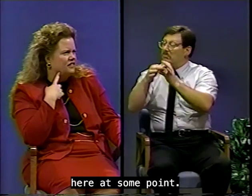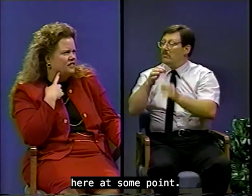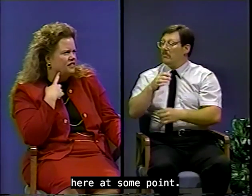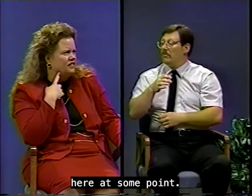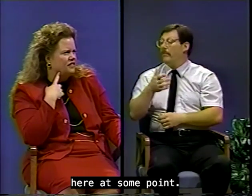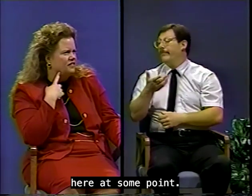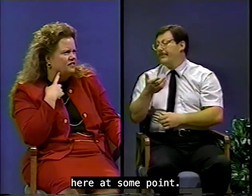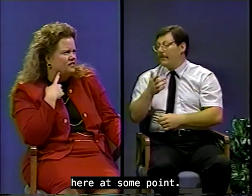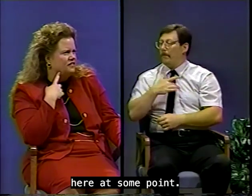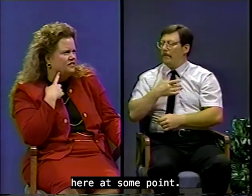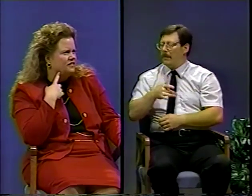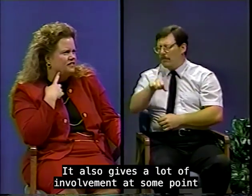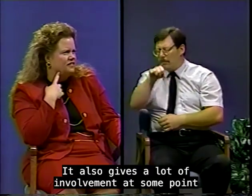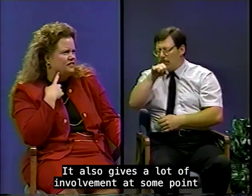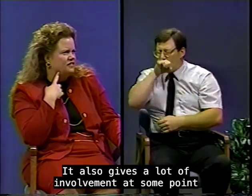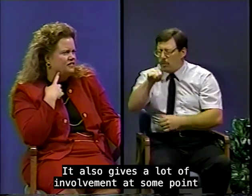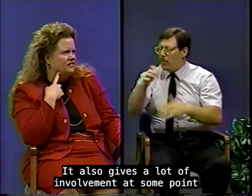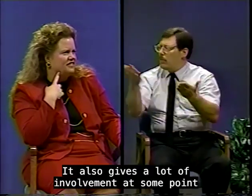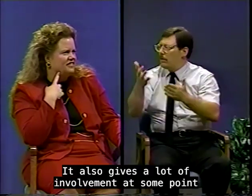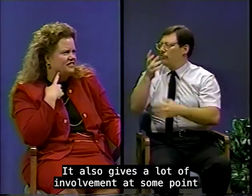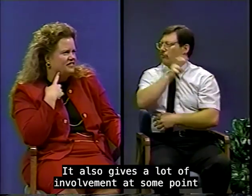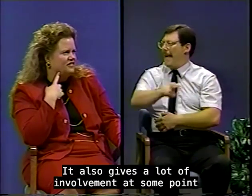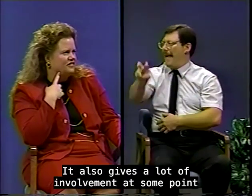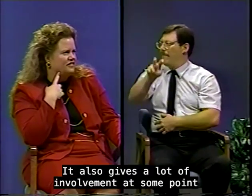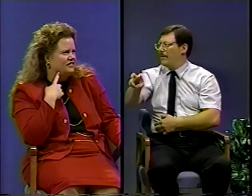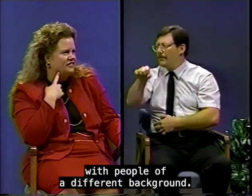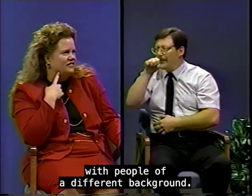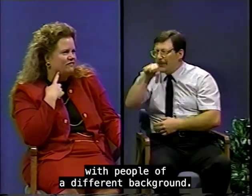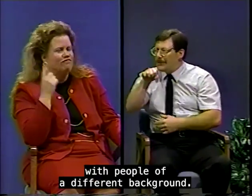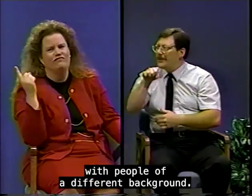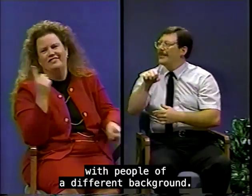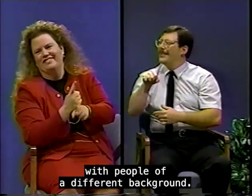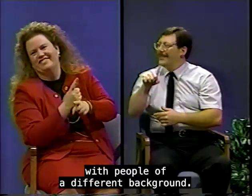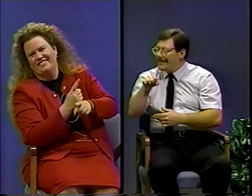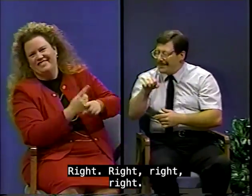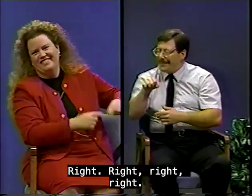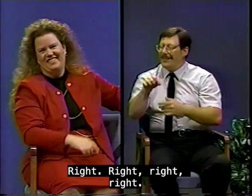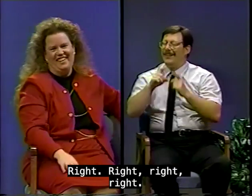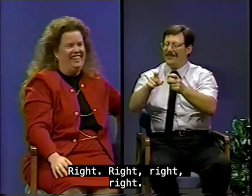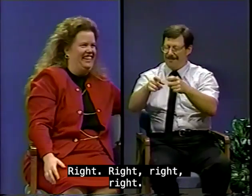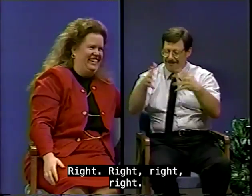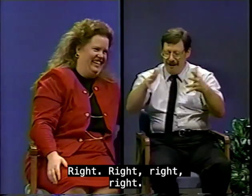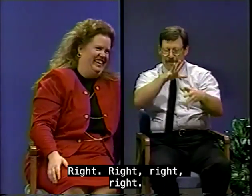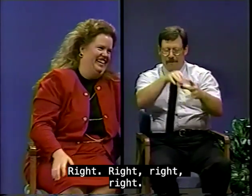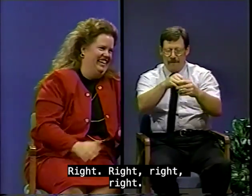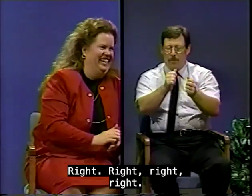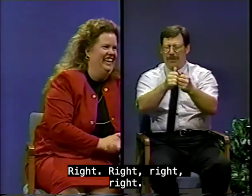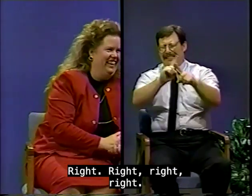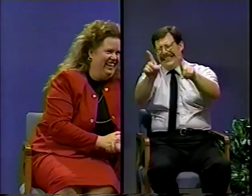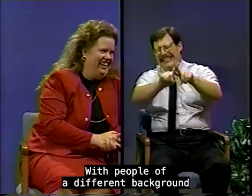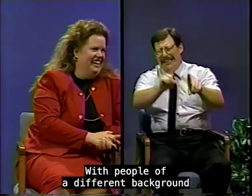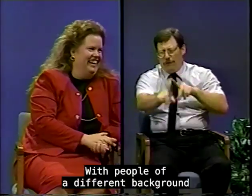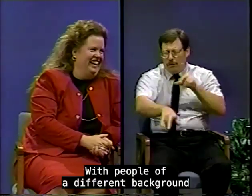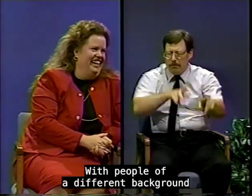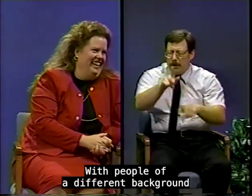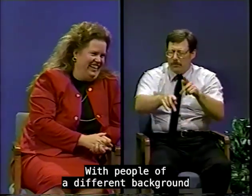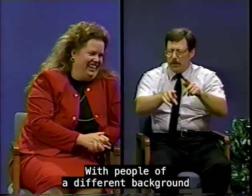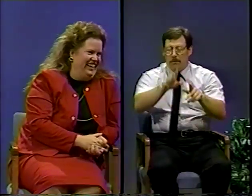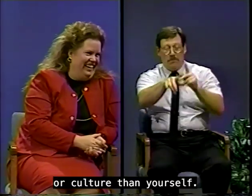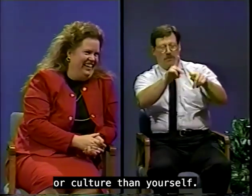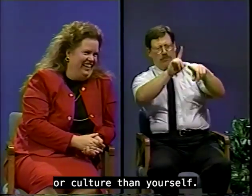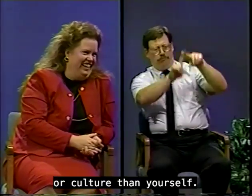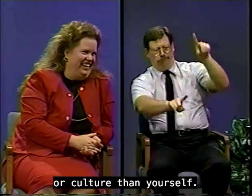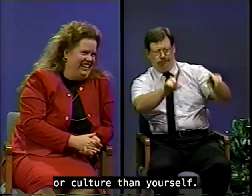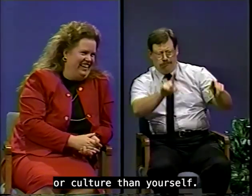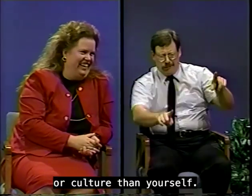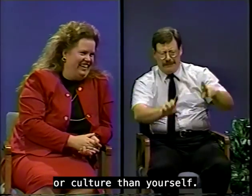here at some point. It also gives a lot of involvement at some point with people of a different background. Right. With people of a different